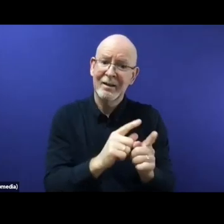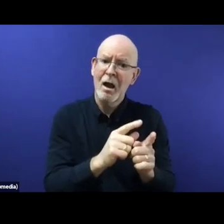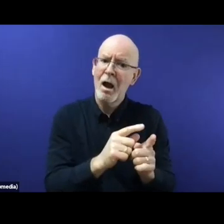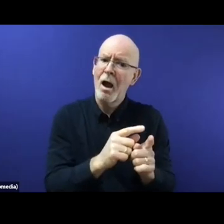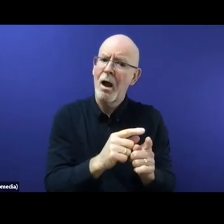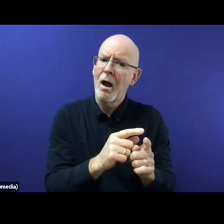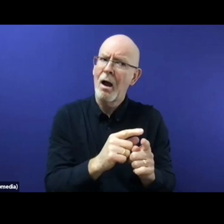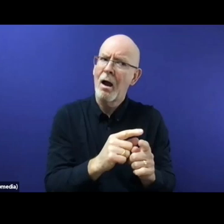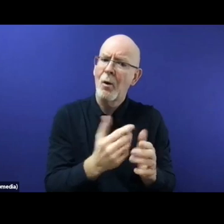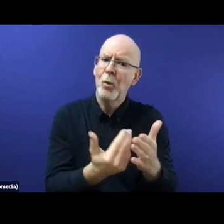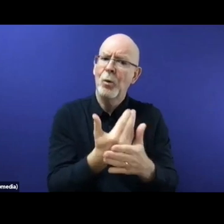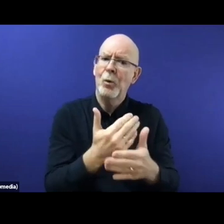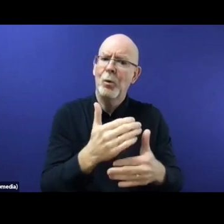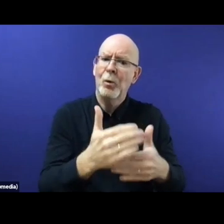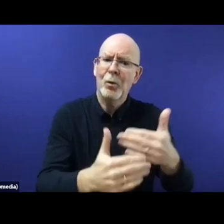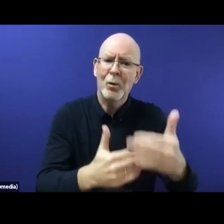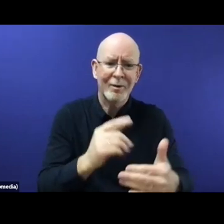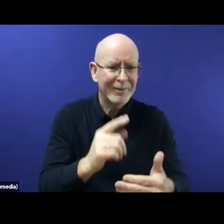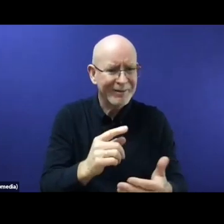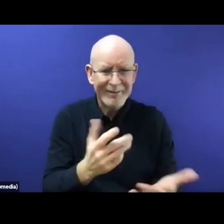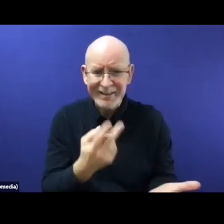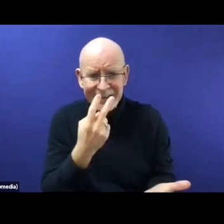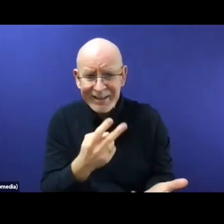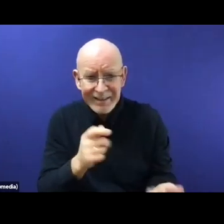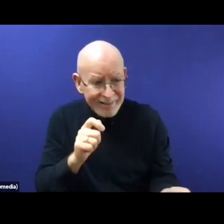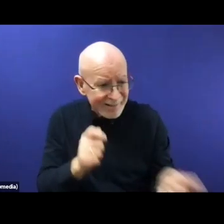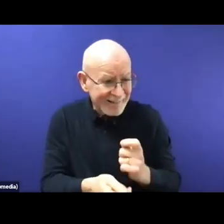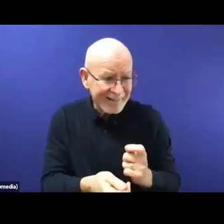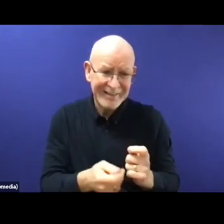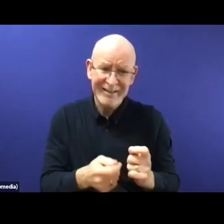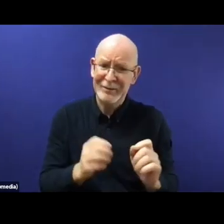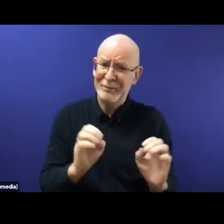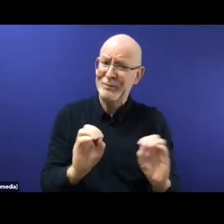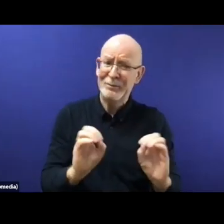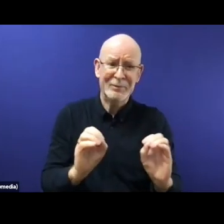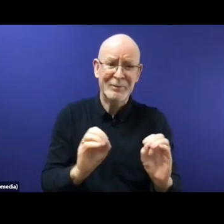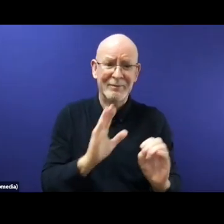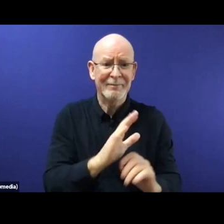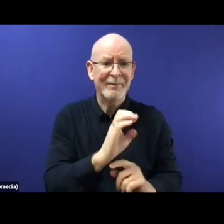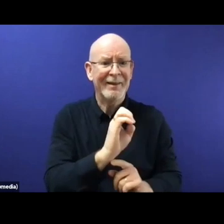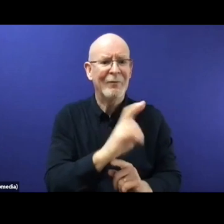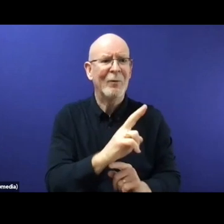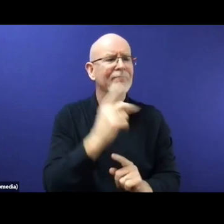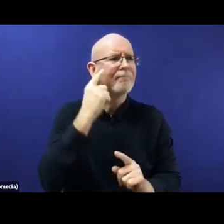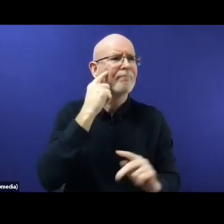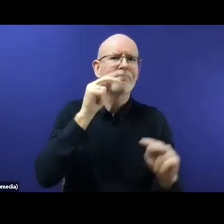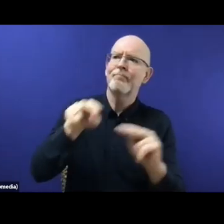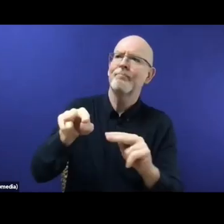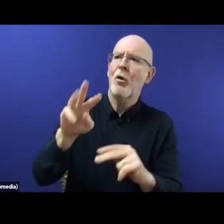sure everyone in this virtual room are aware of legal problems relating to the EU Turkey statement of March 2016. A